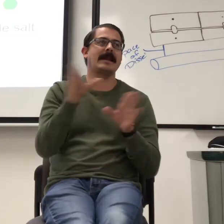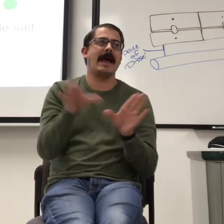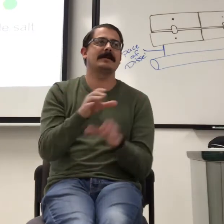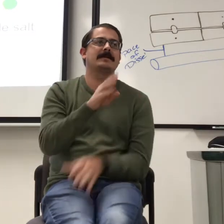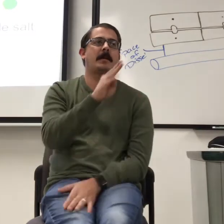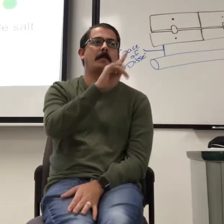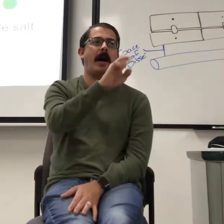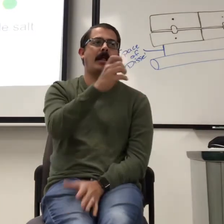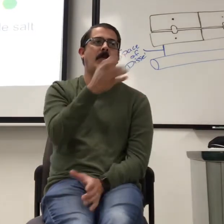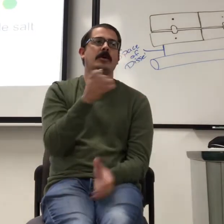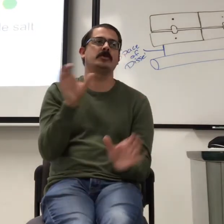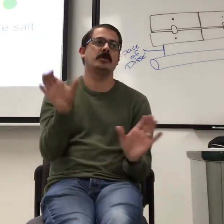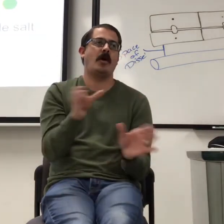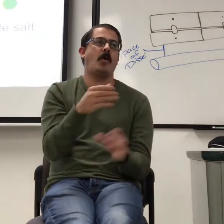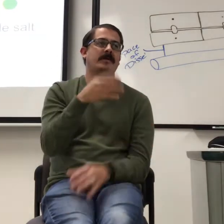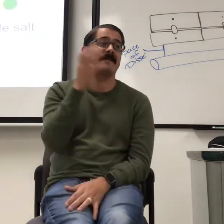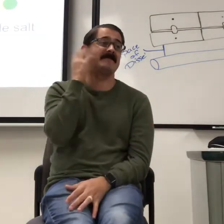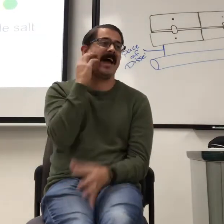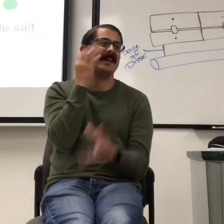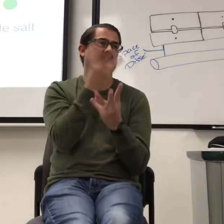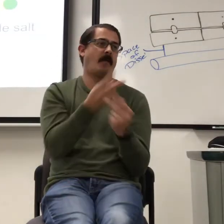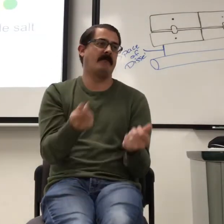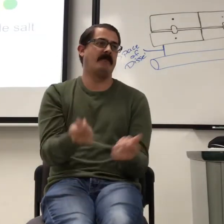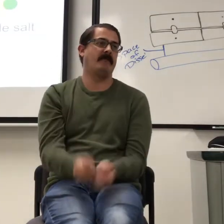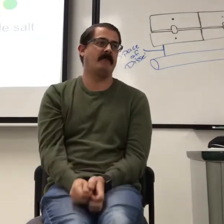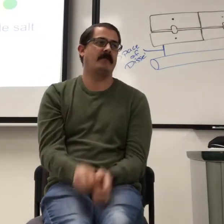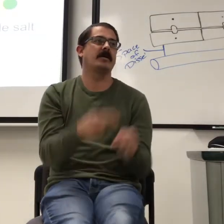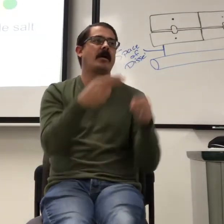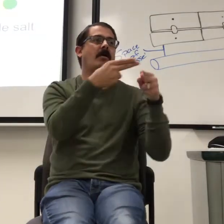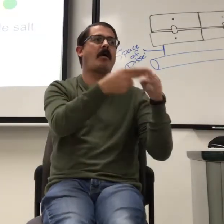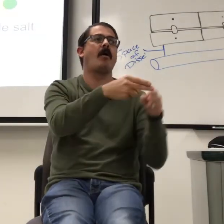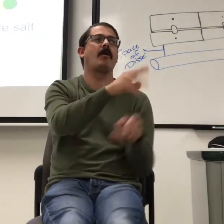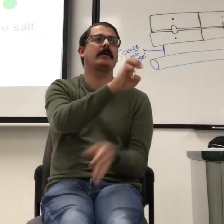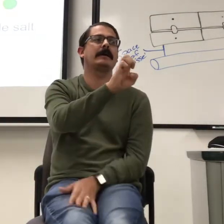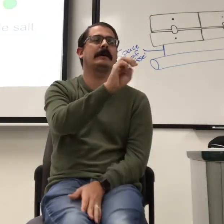I want you to know, fat emulsification. So